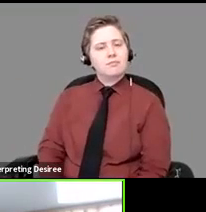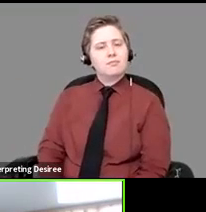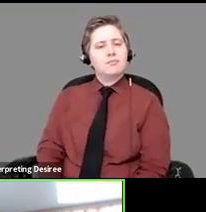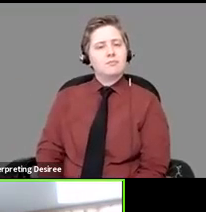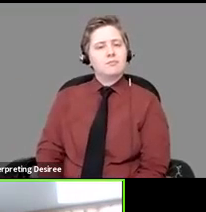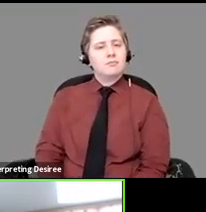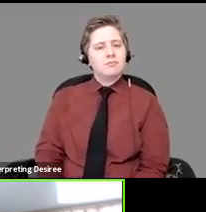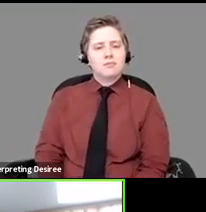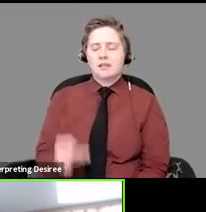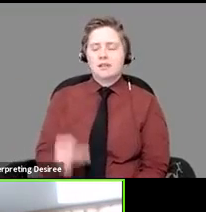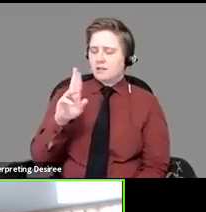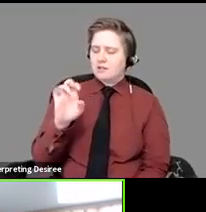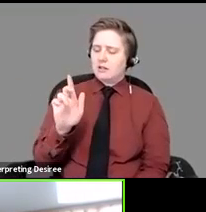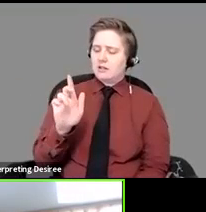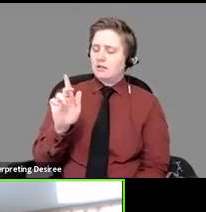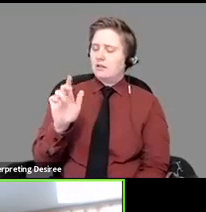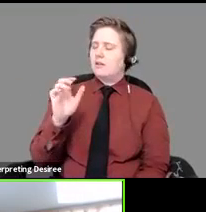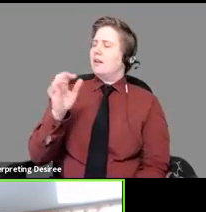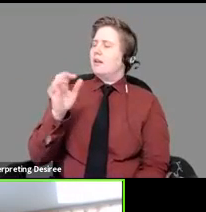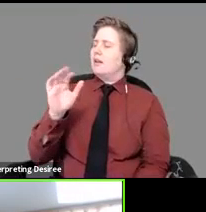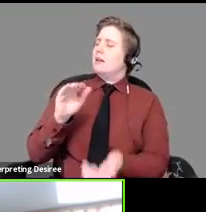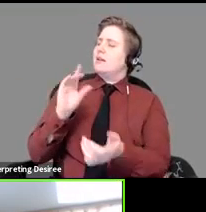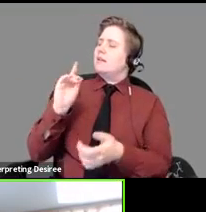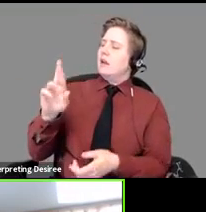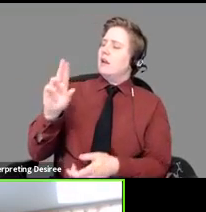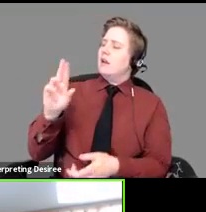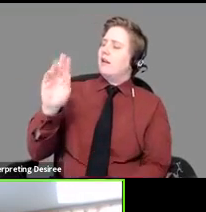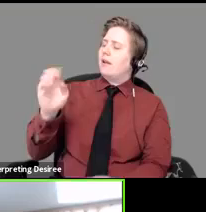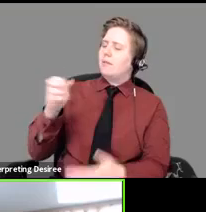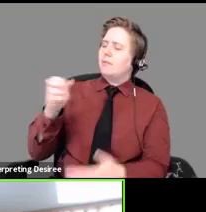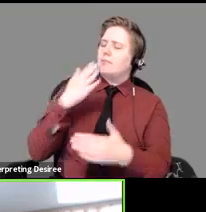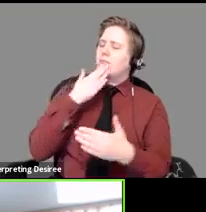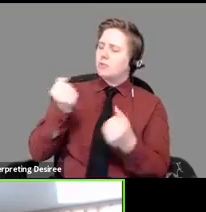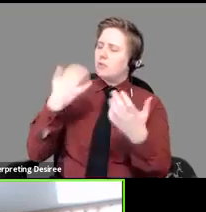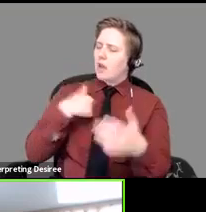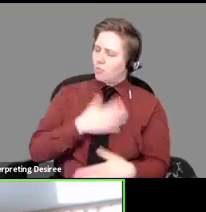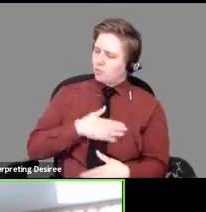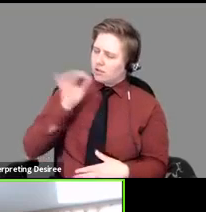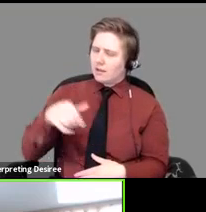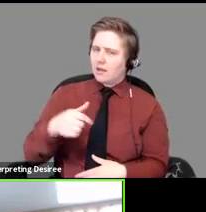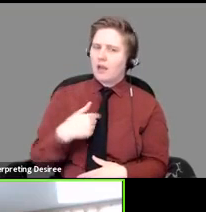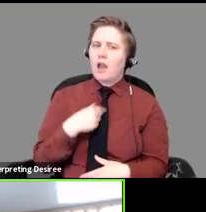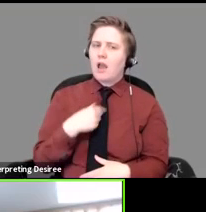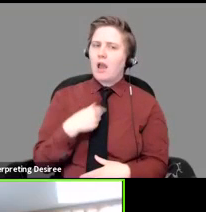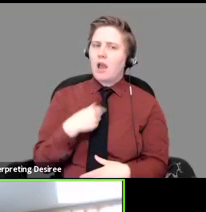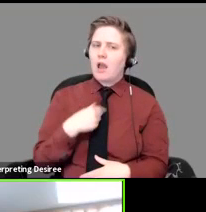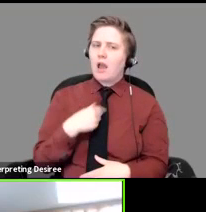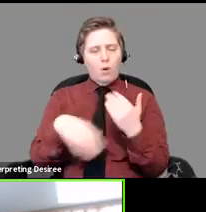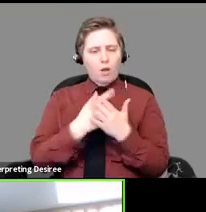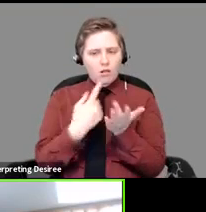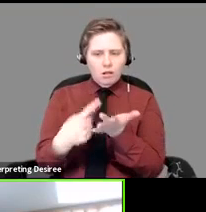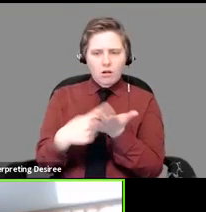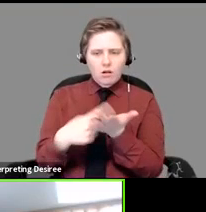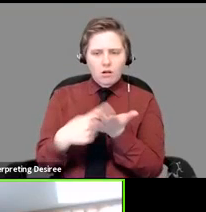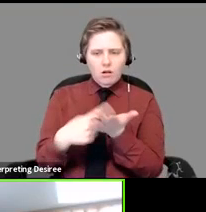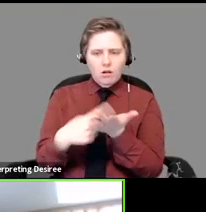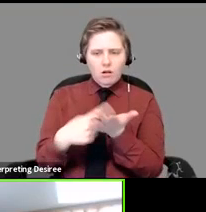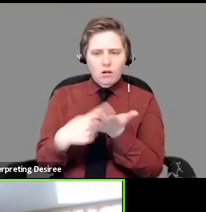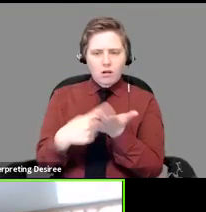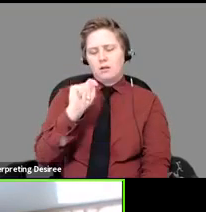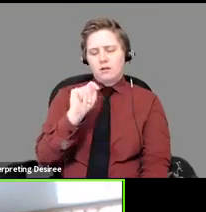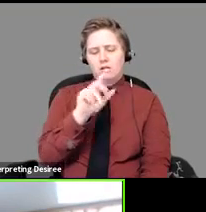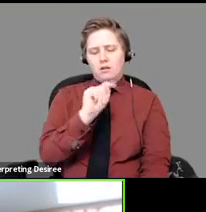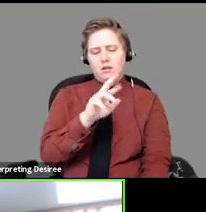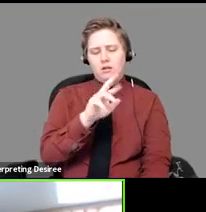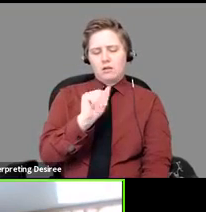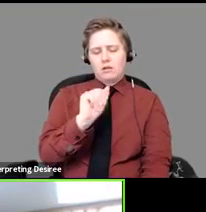Dr. Dake, thank you so much. I appreciate that. Again, I really felt that with all the talk about contact tracing, with the